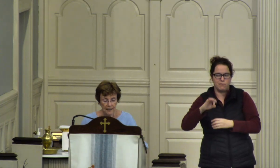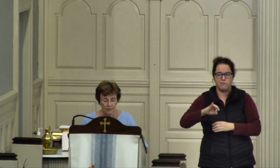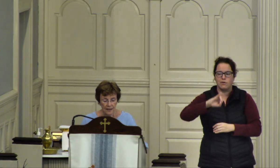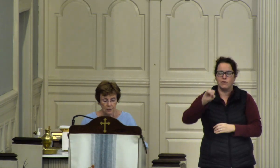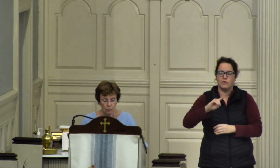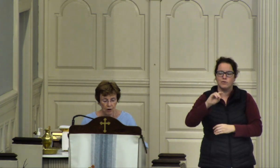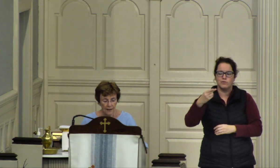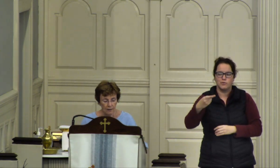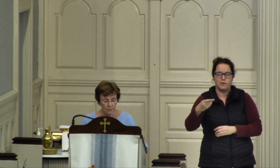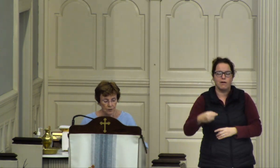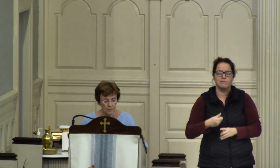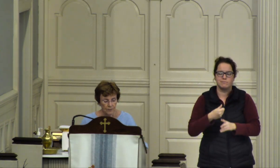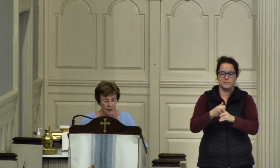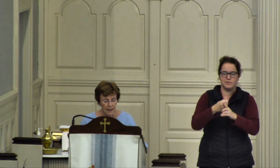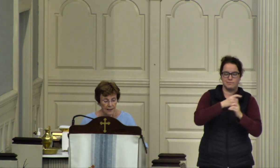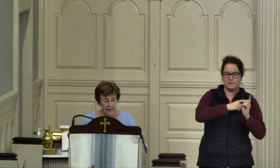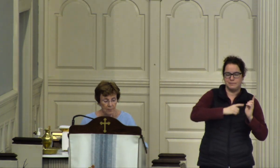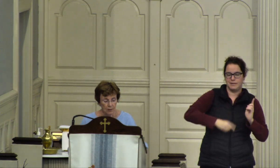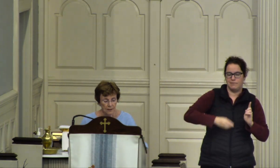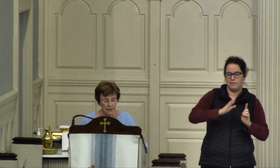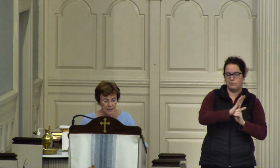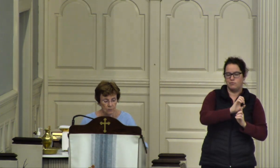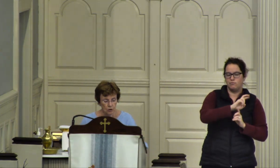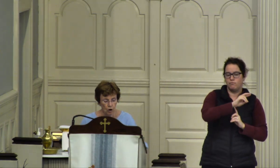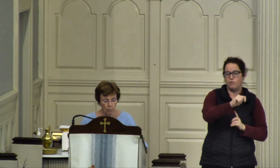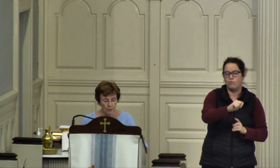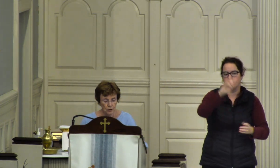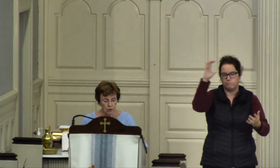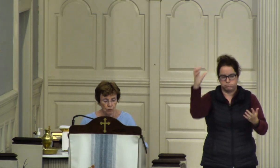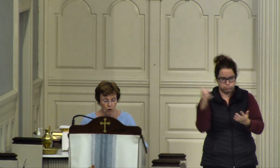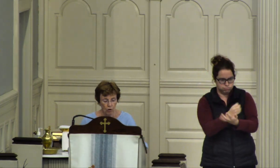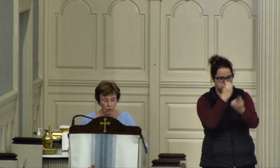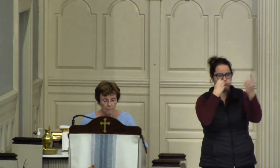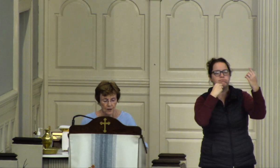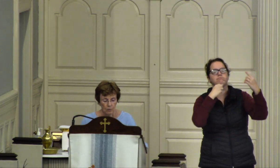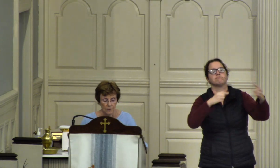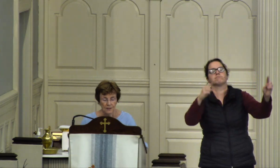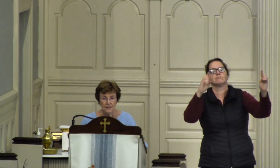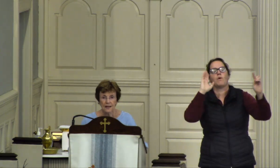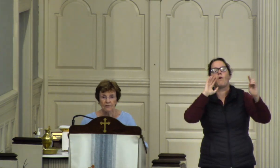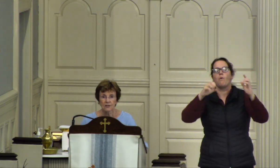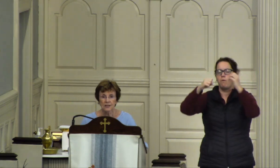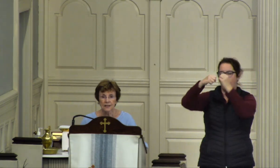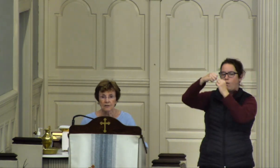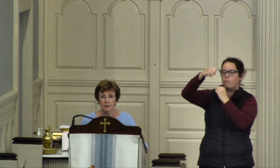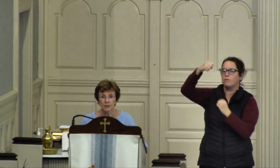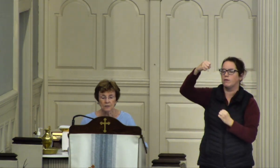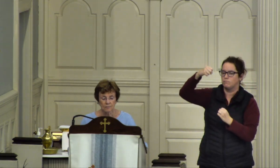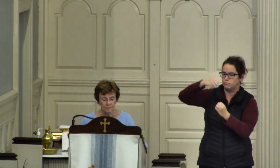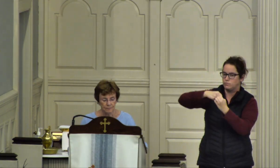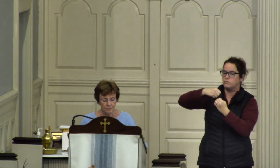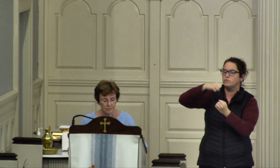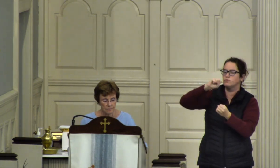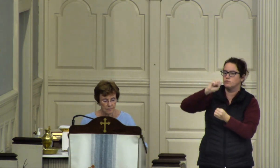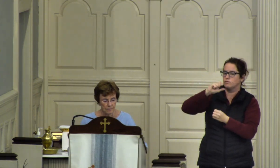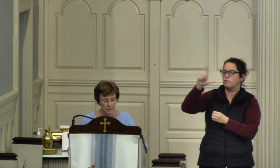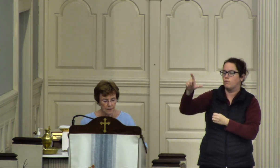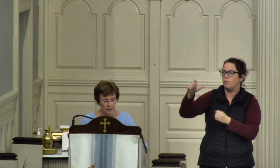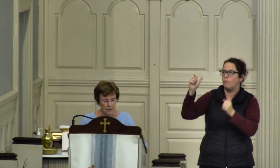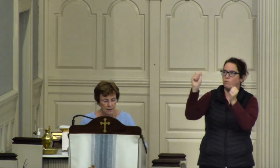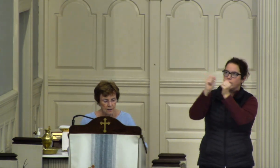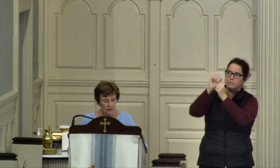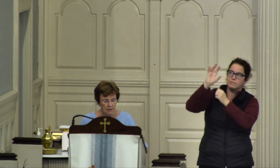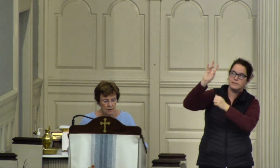of David, has triumphed, enabling him to open the scroll with its seven seals."